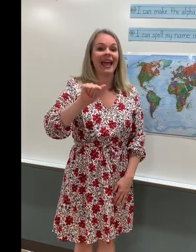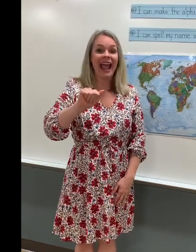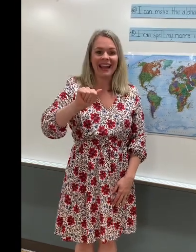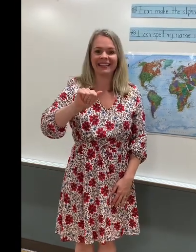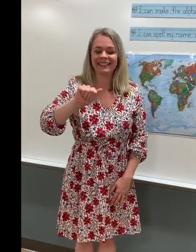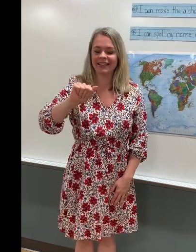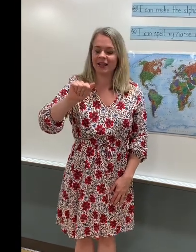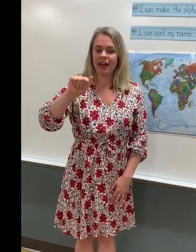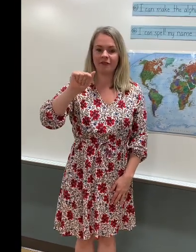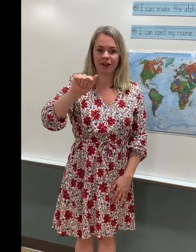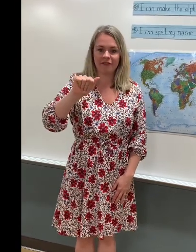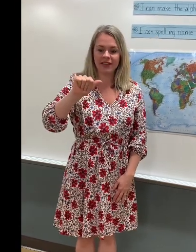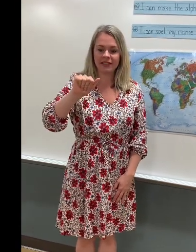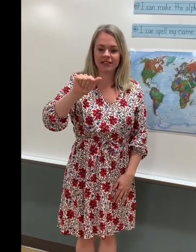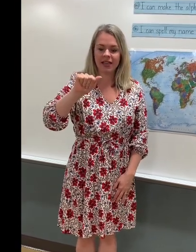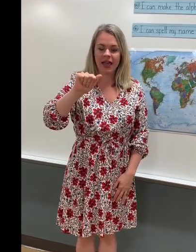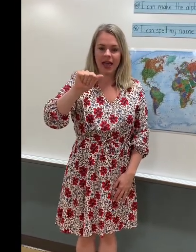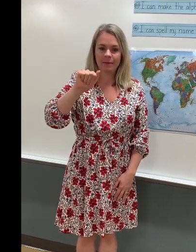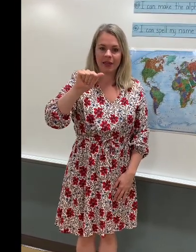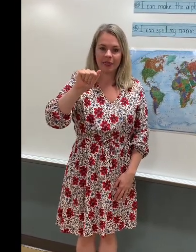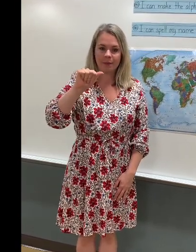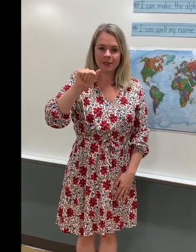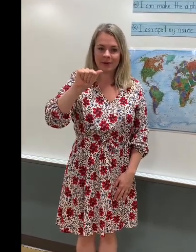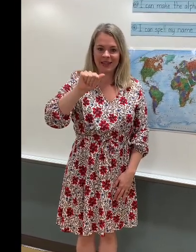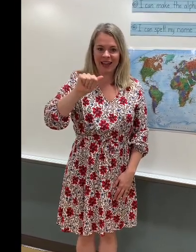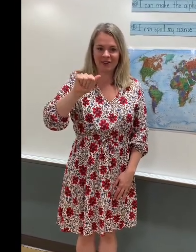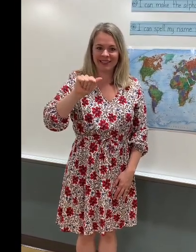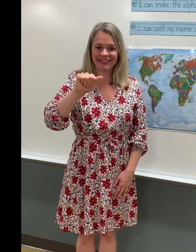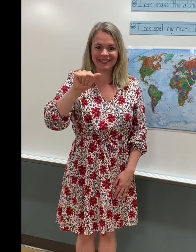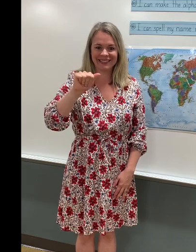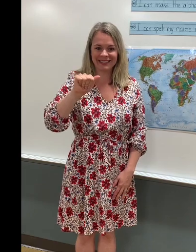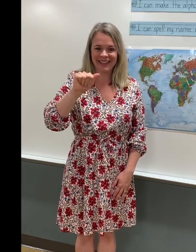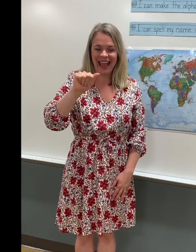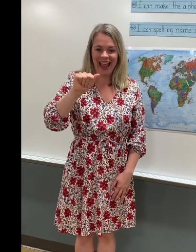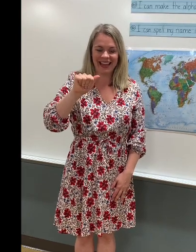A. I've got a fist and my thumb is peeking out. A.